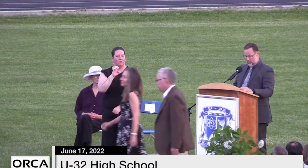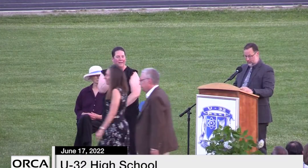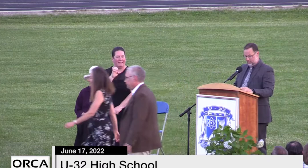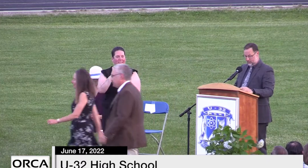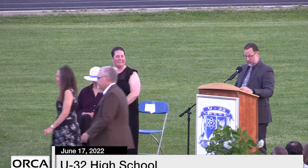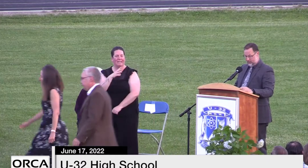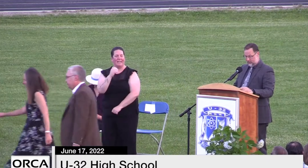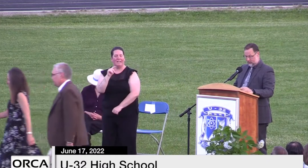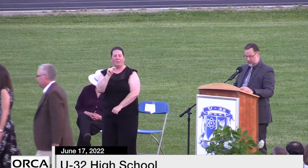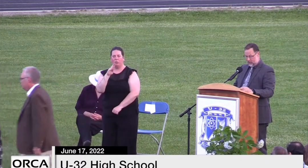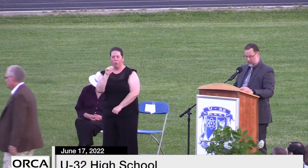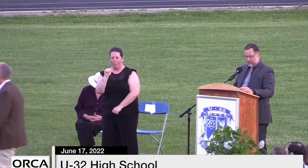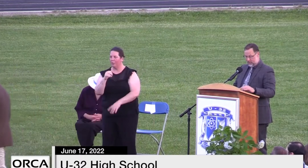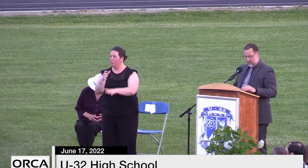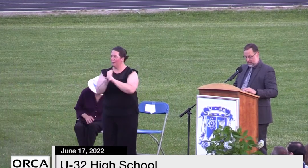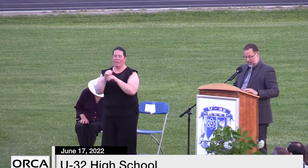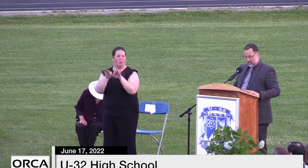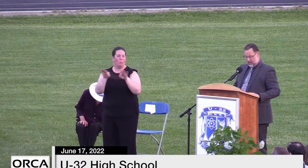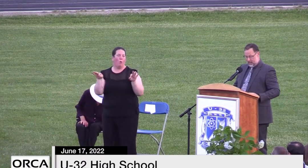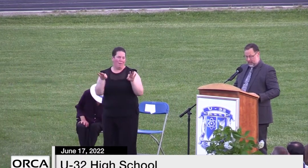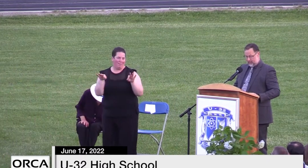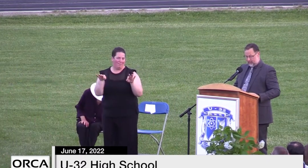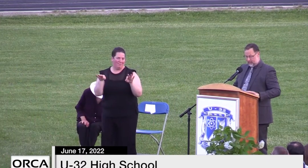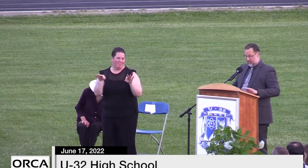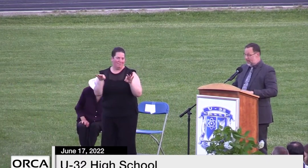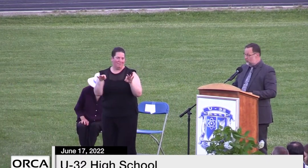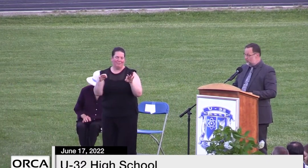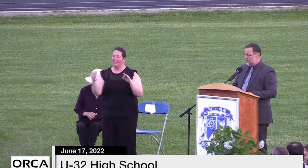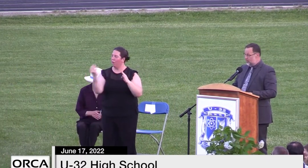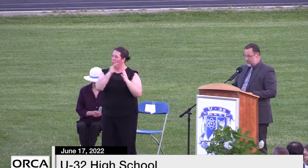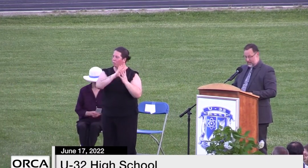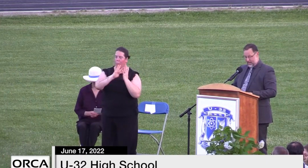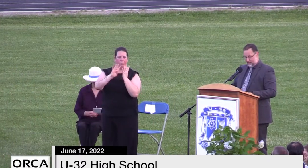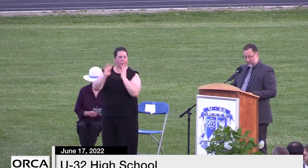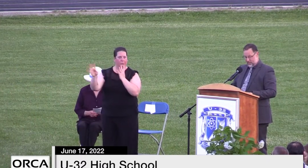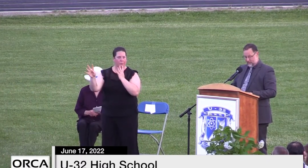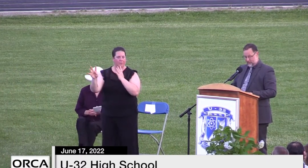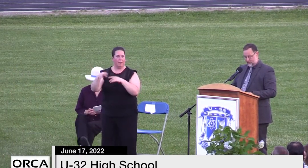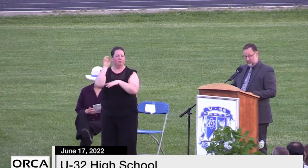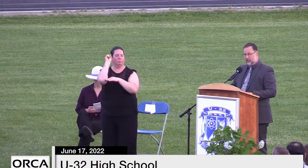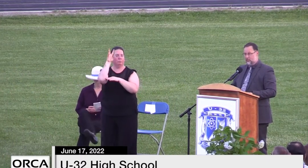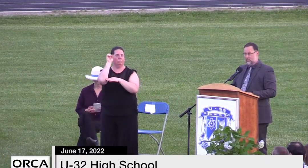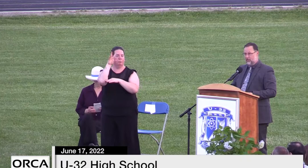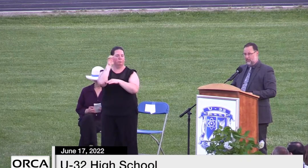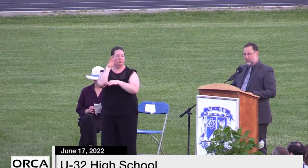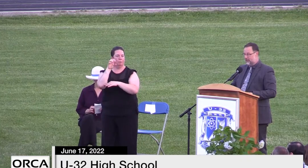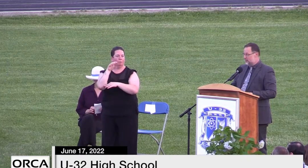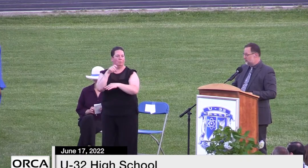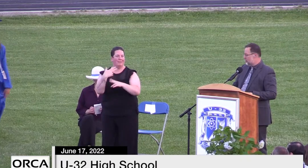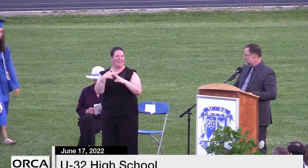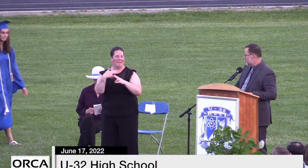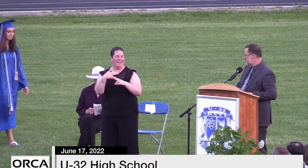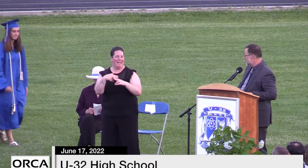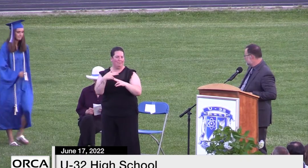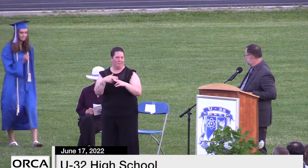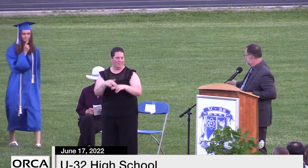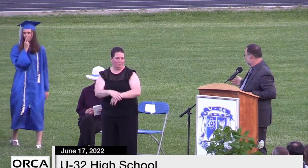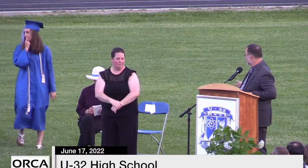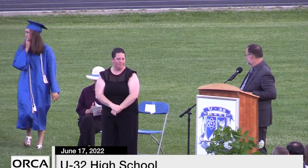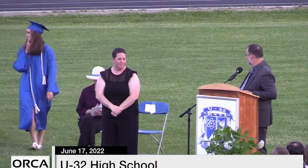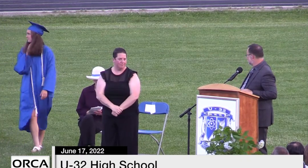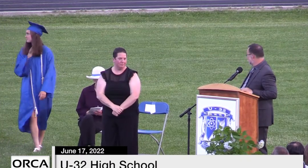Tova Williams to receive their diplomas, as they will be reading the names of the students who will be receiving their diplomas after